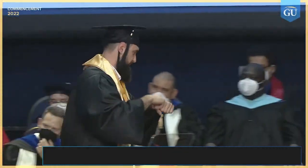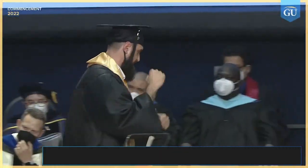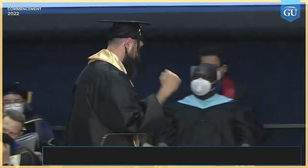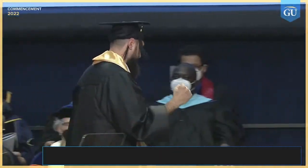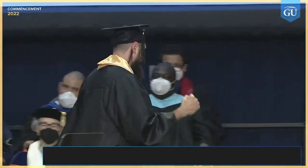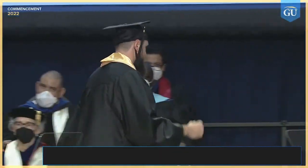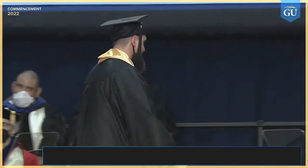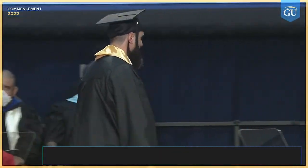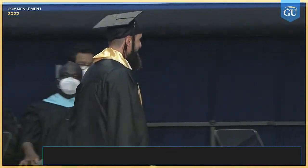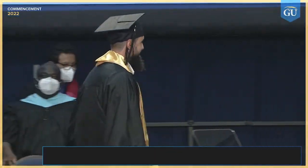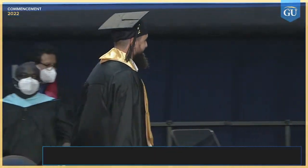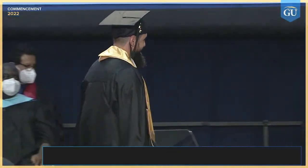It's about time.